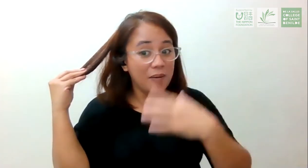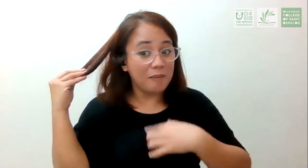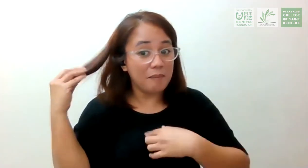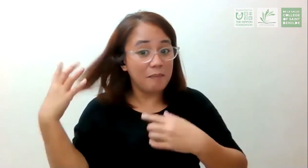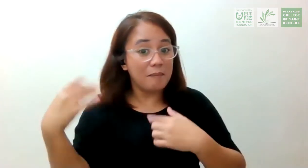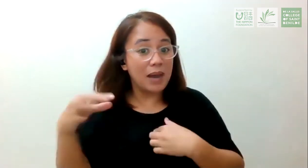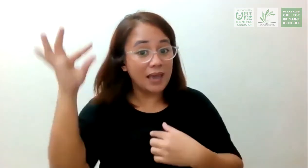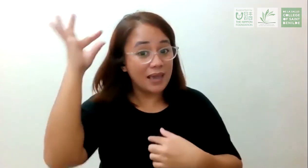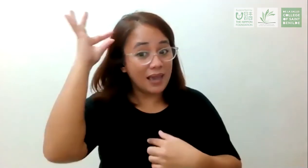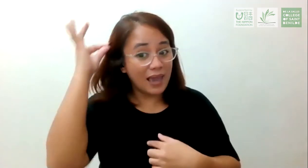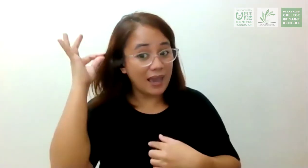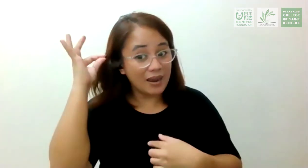Yeah, or in signing.